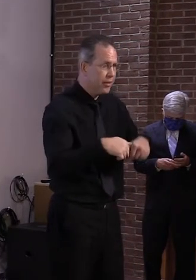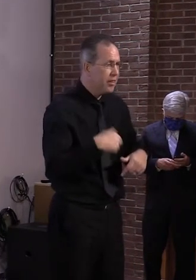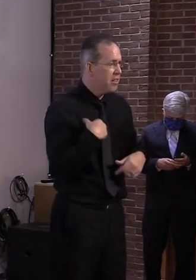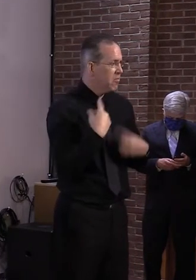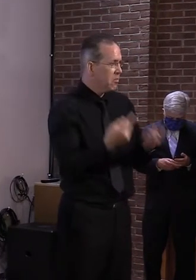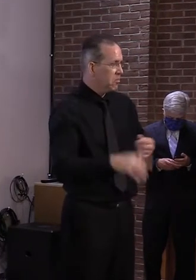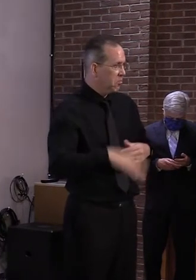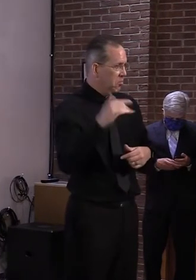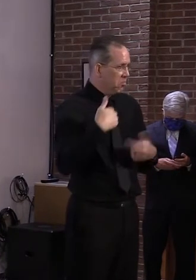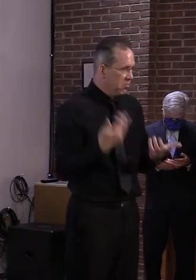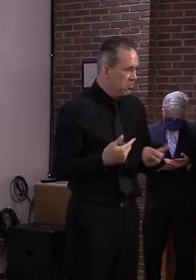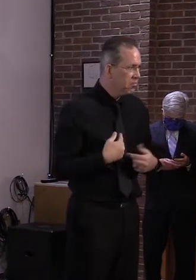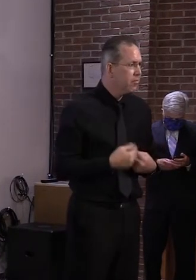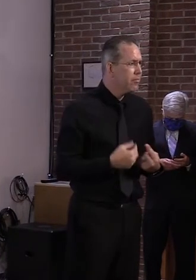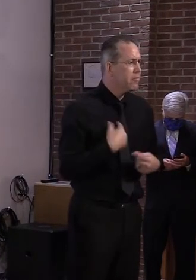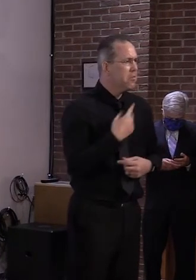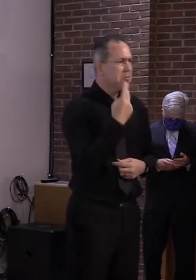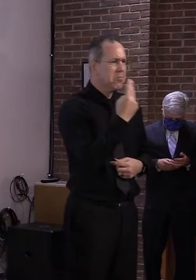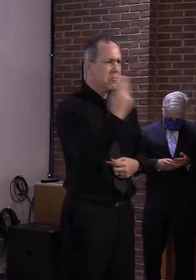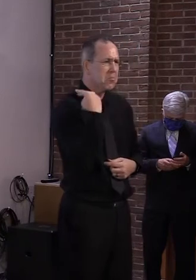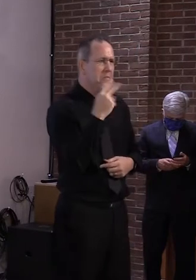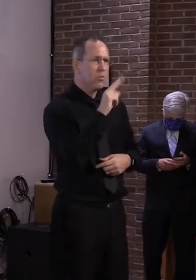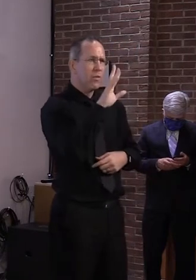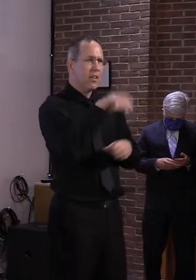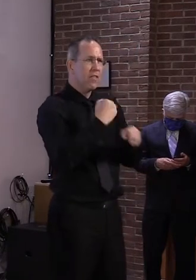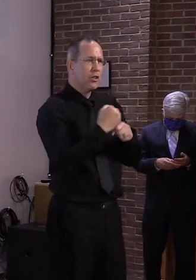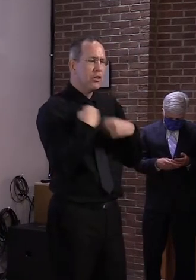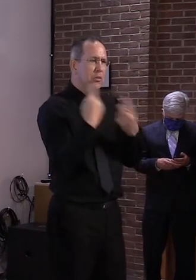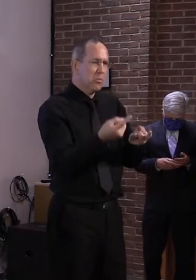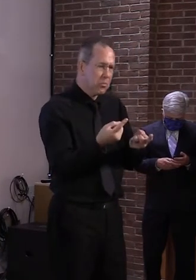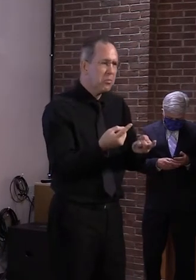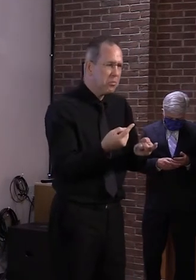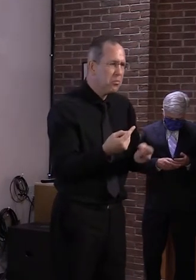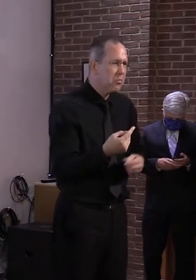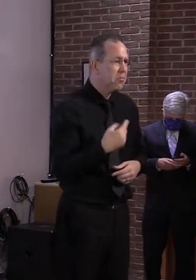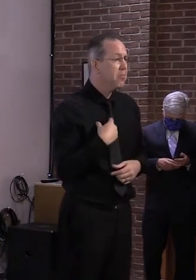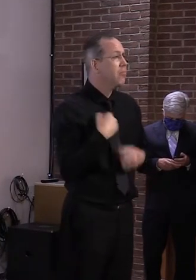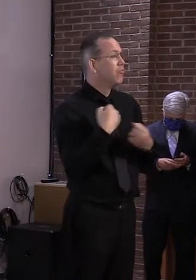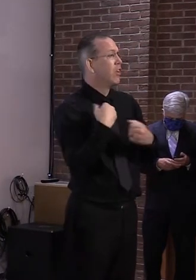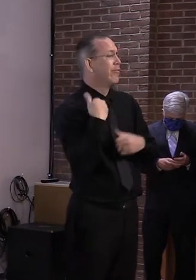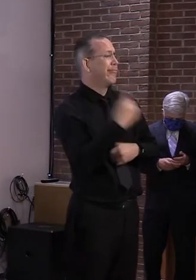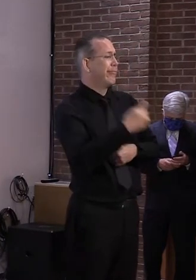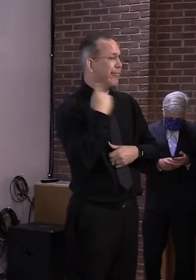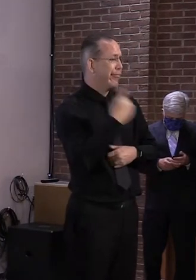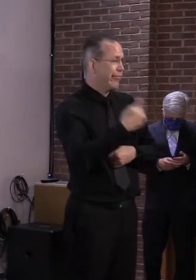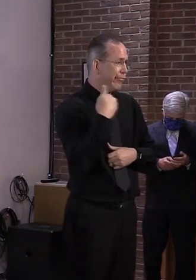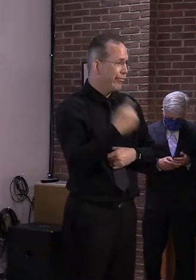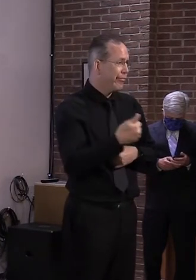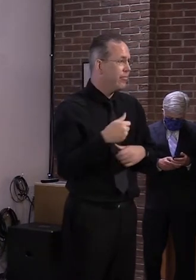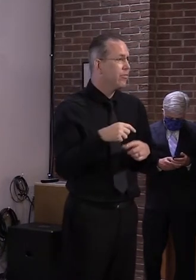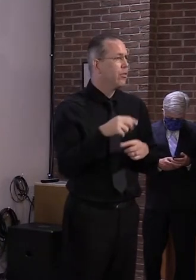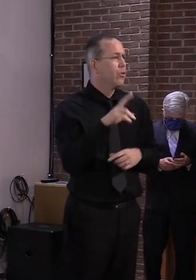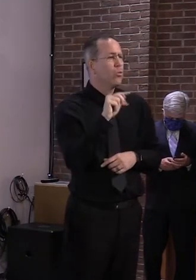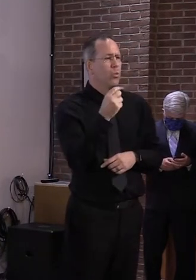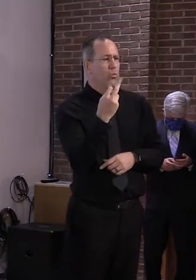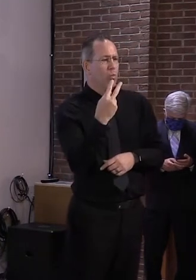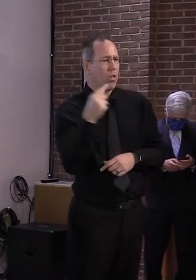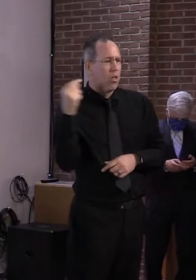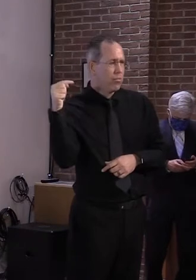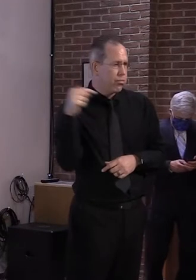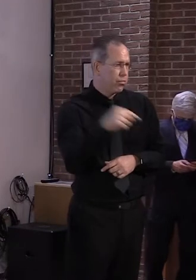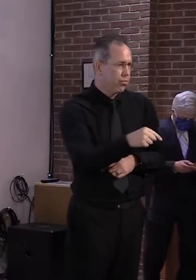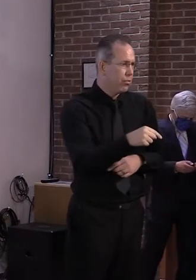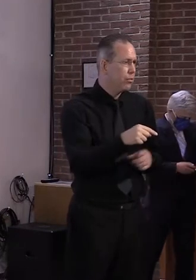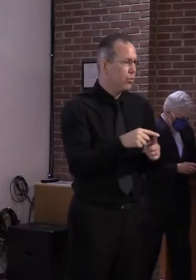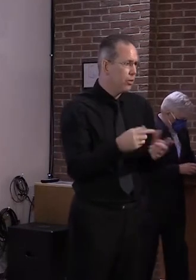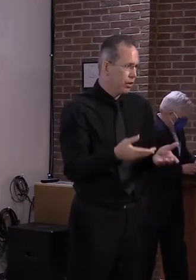last 25 years, I've gone through from Route 12 from Northfield into Montpelier, and there's